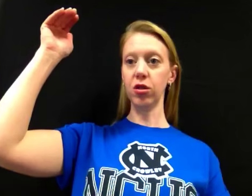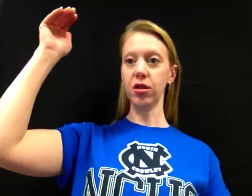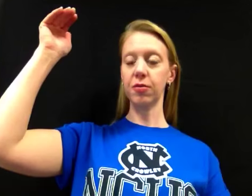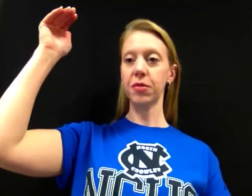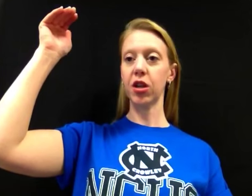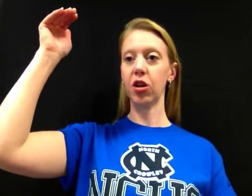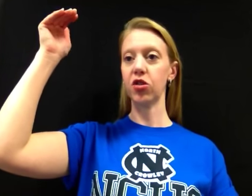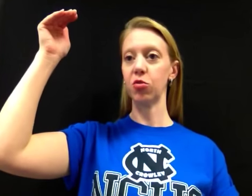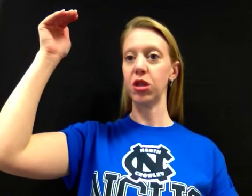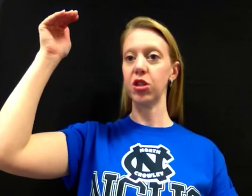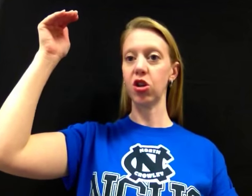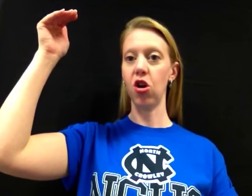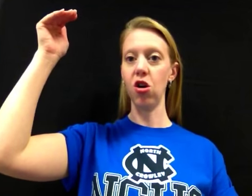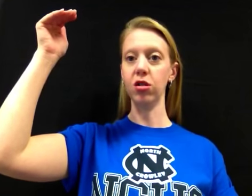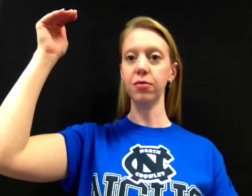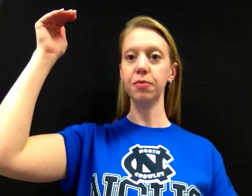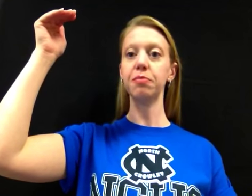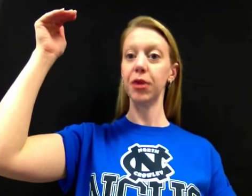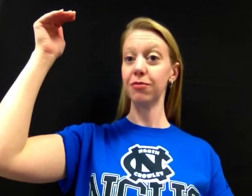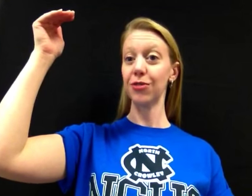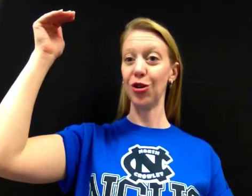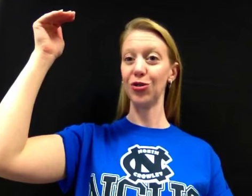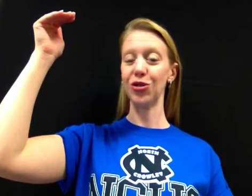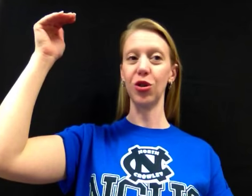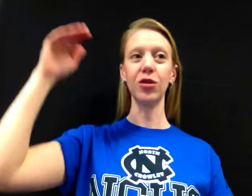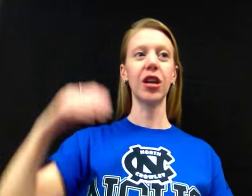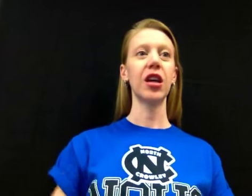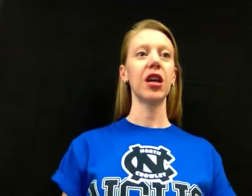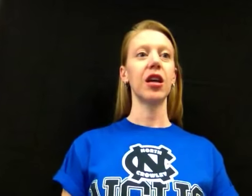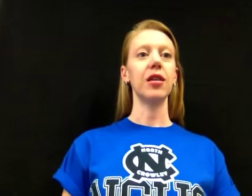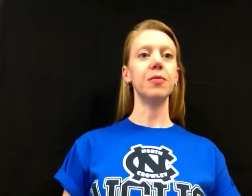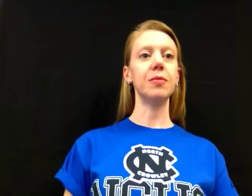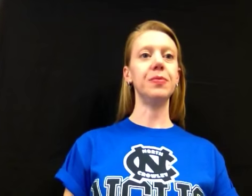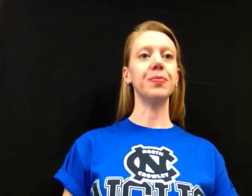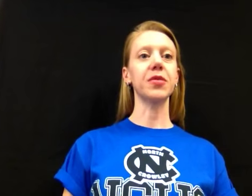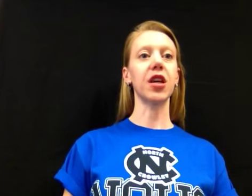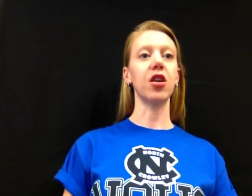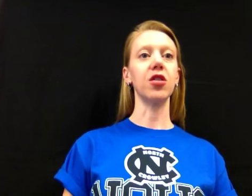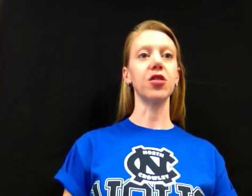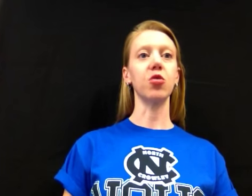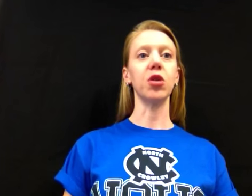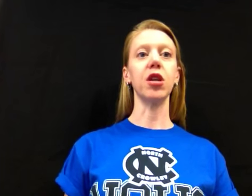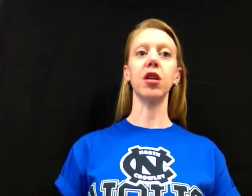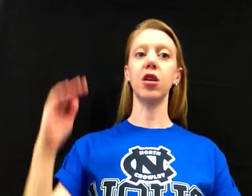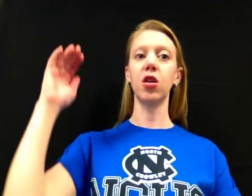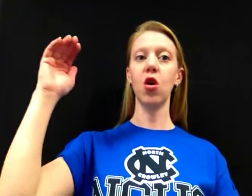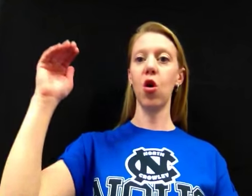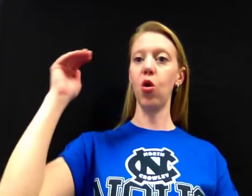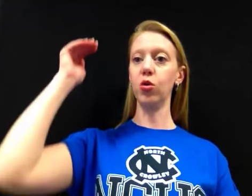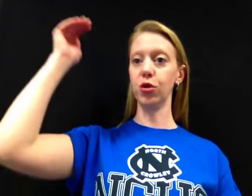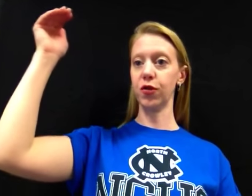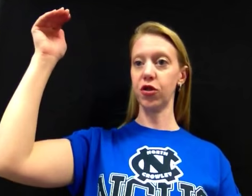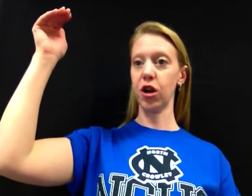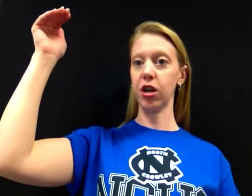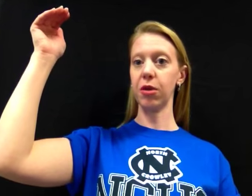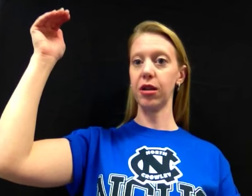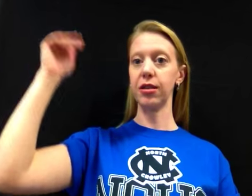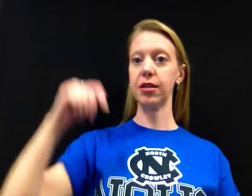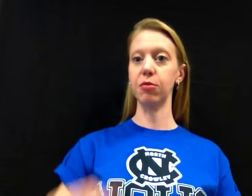Adult can also mean tall, but also adult. Can also mean older if you're talking about a